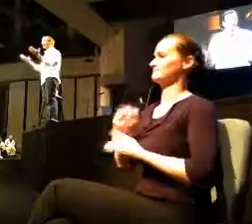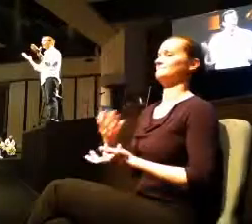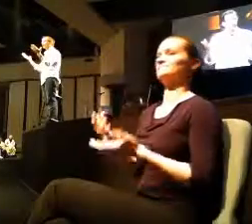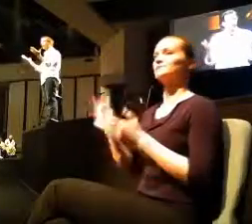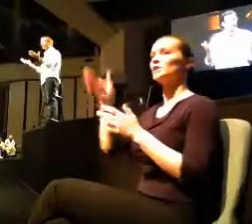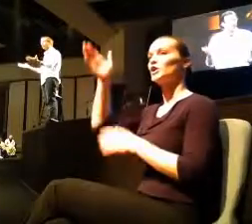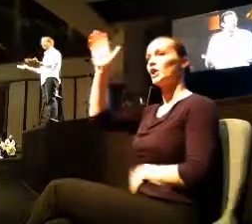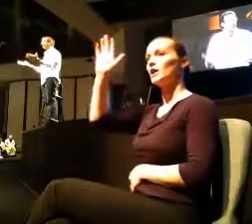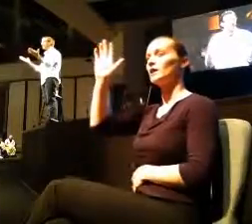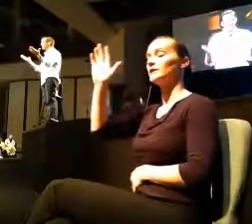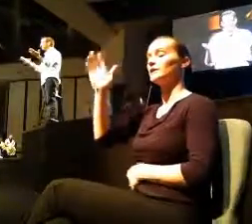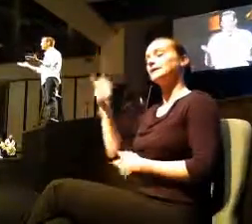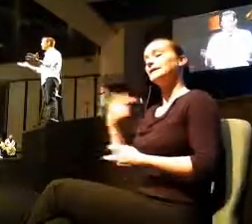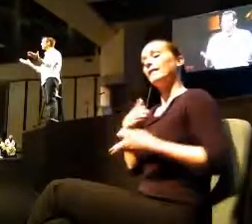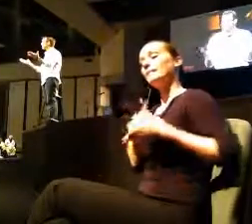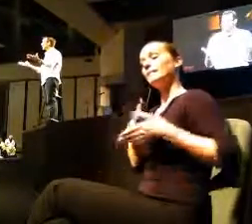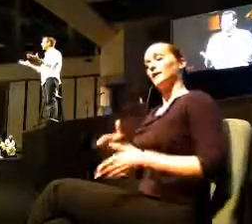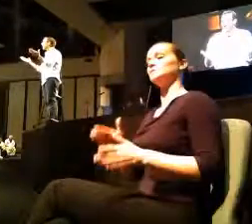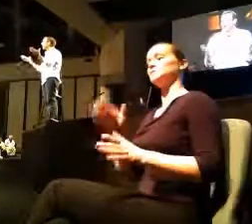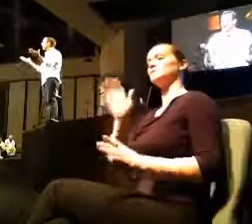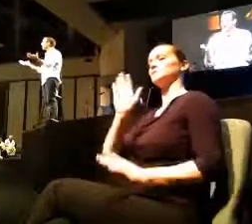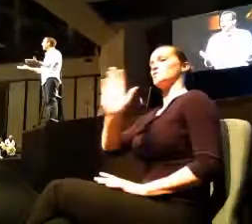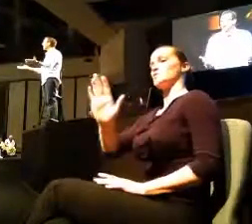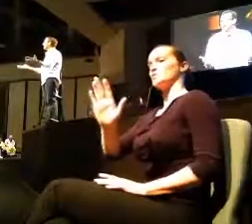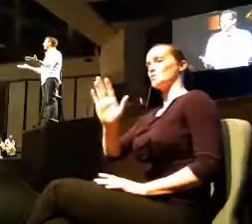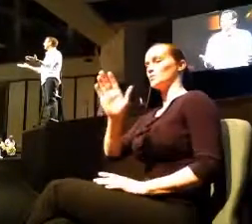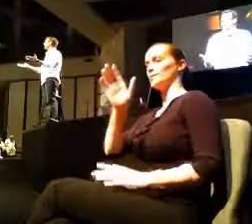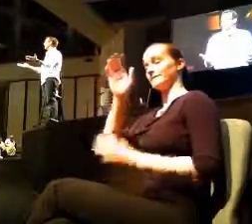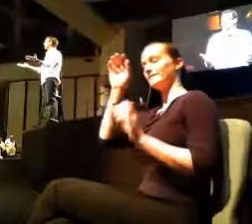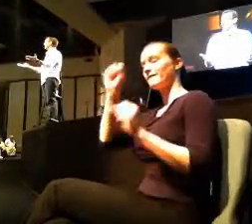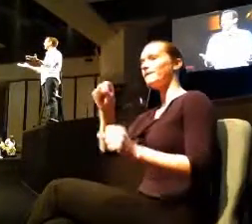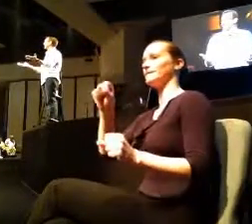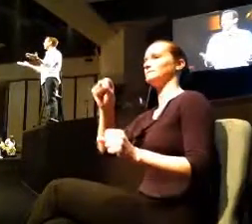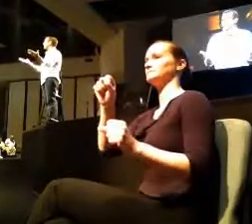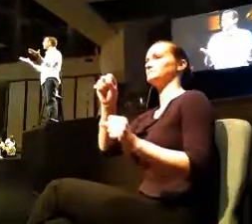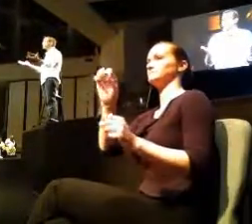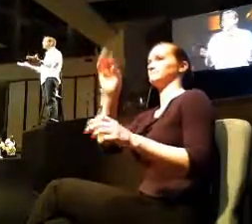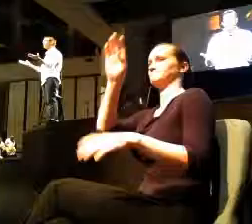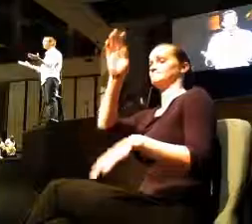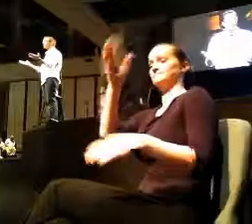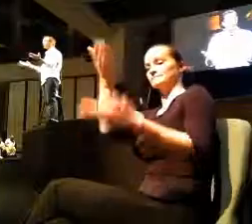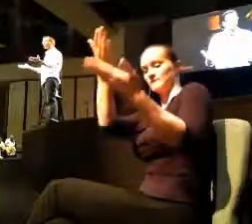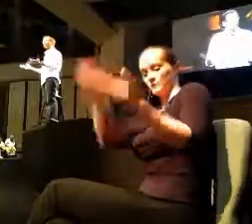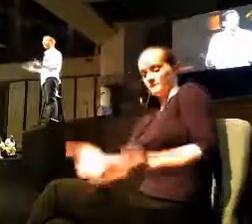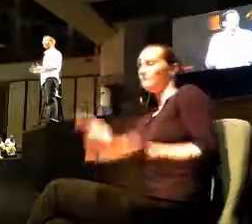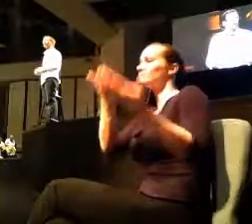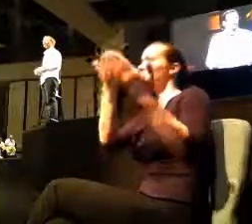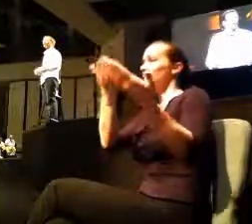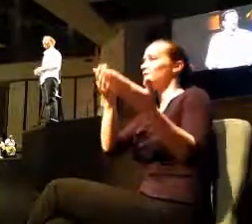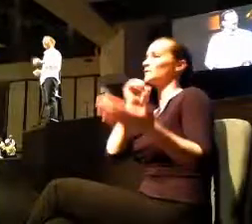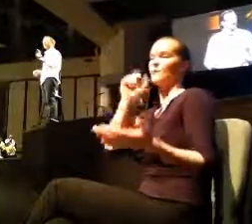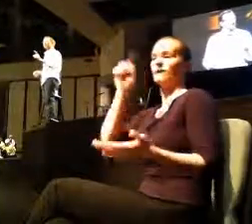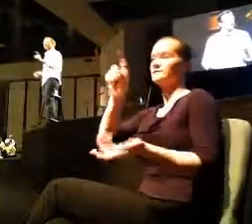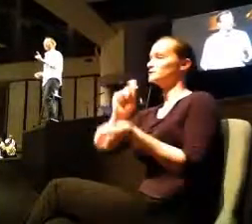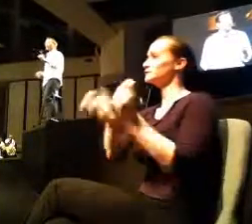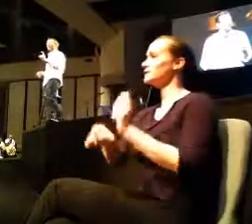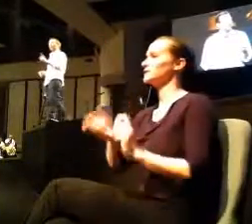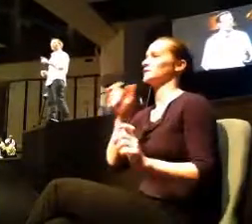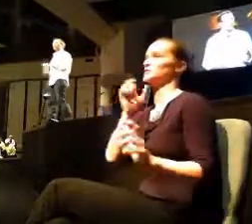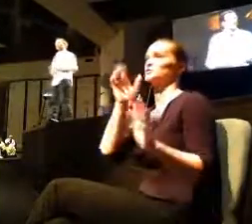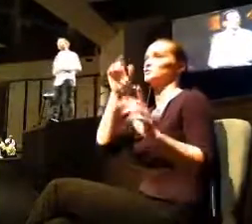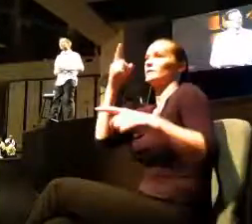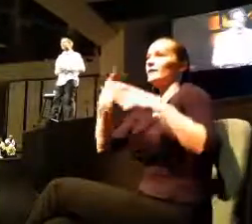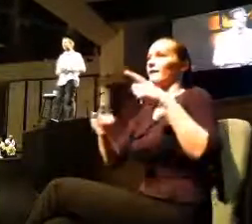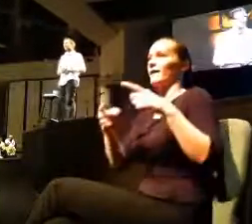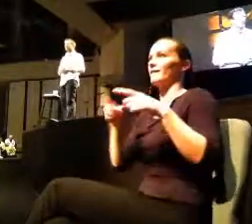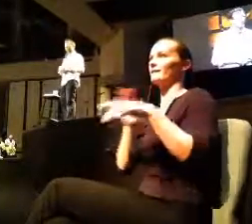are to be authentic in the place that they are. God makes room for us wherever we are. I think about a